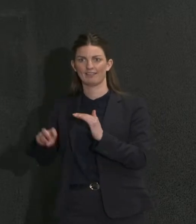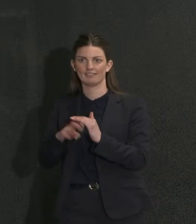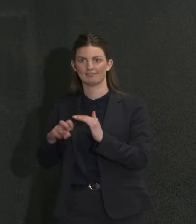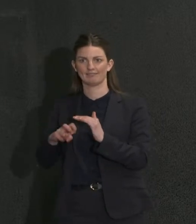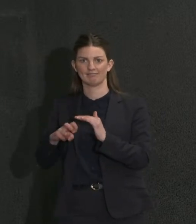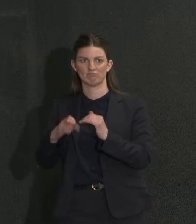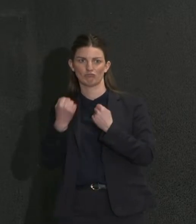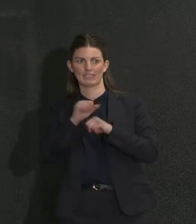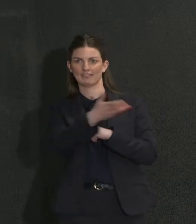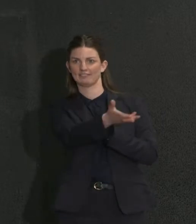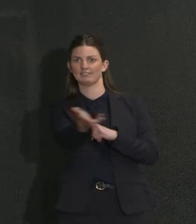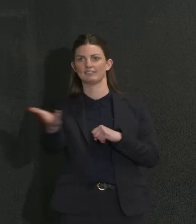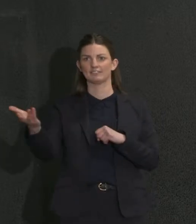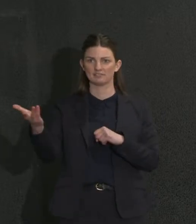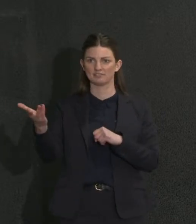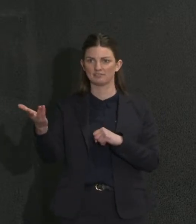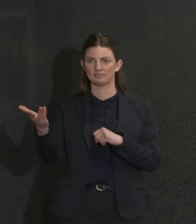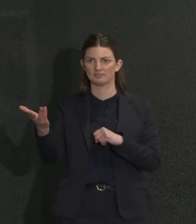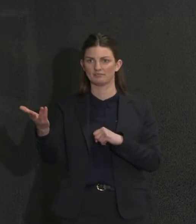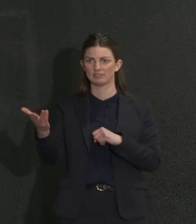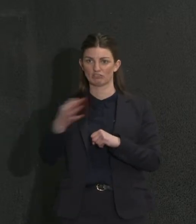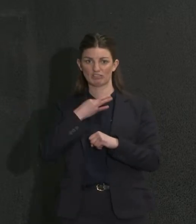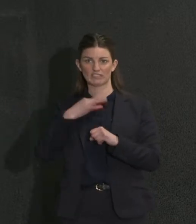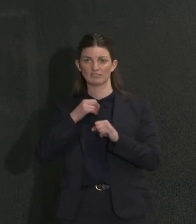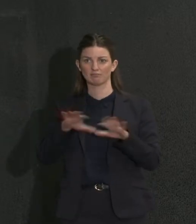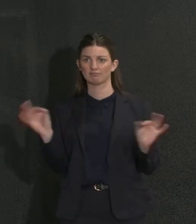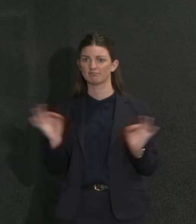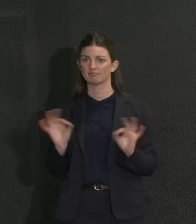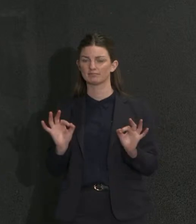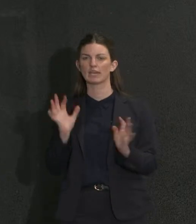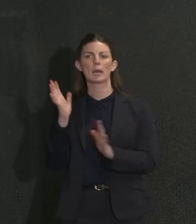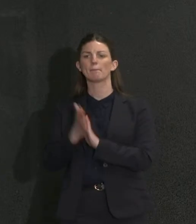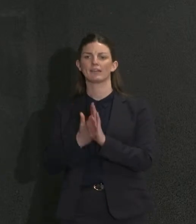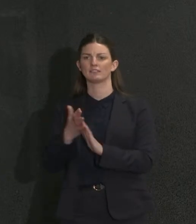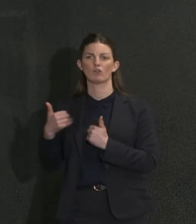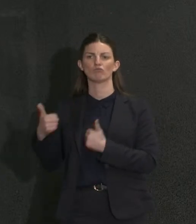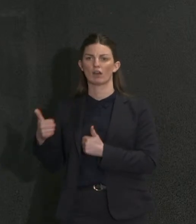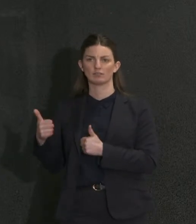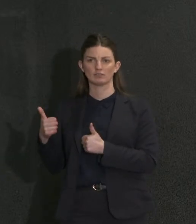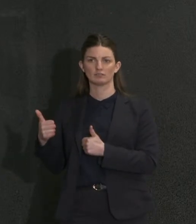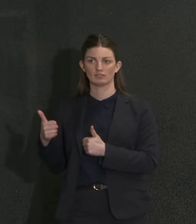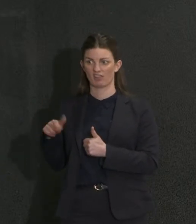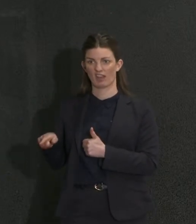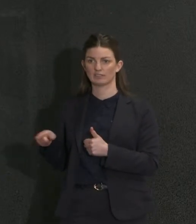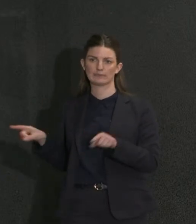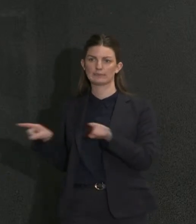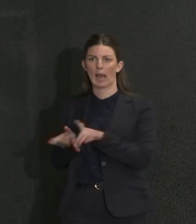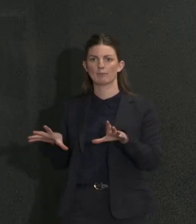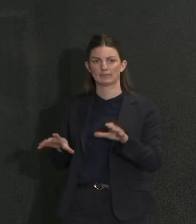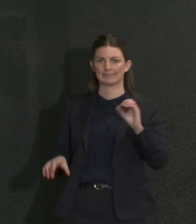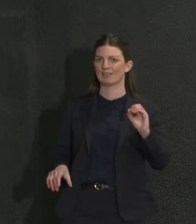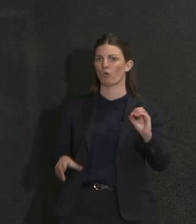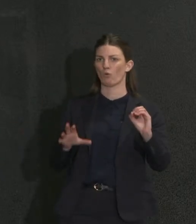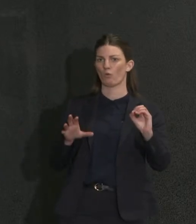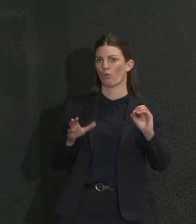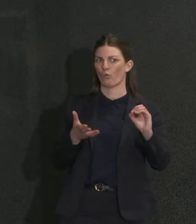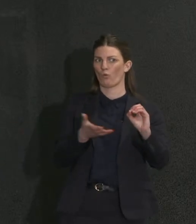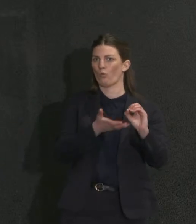people, isolating, no risk to public health, then they can't have given it to anybody else, and that's as good as a 0